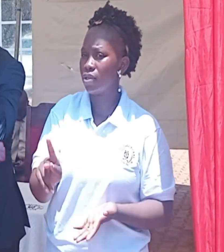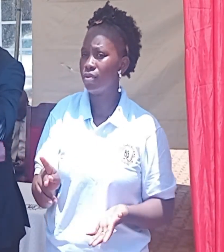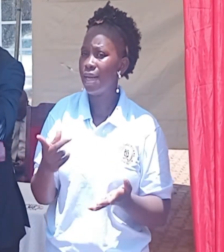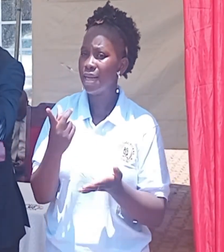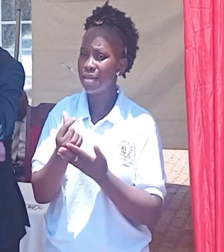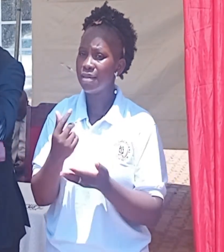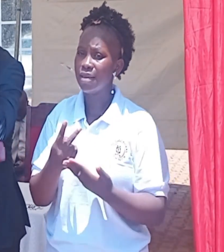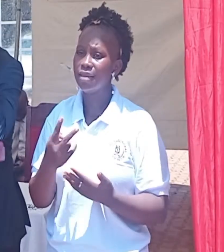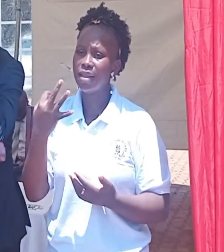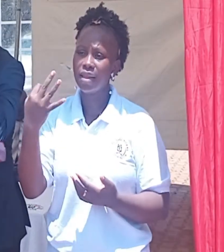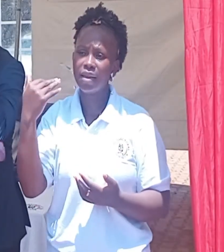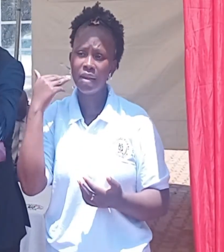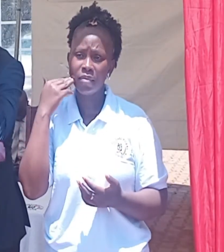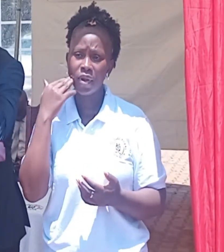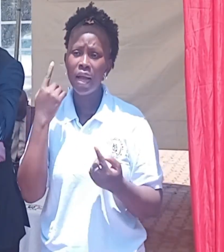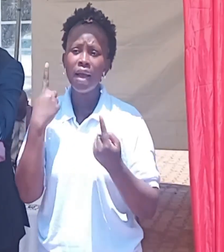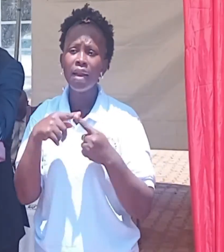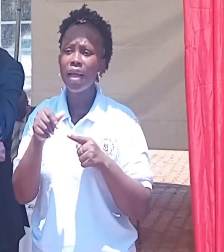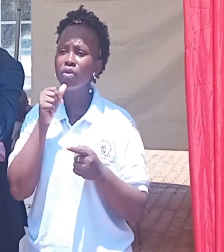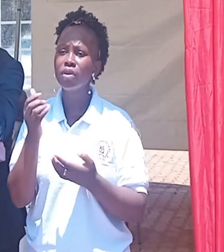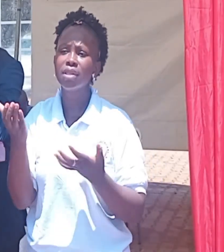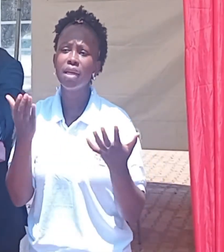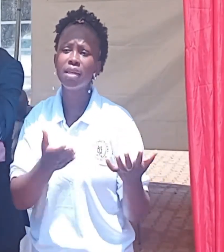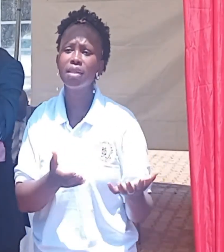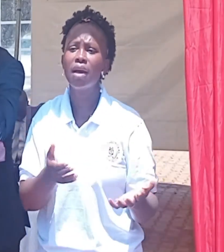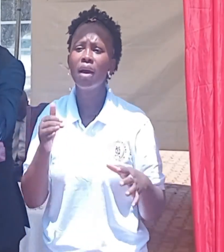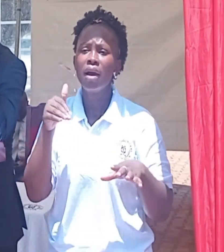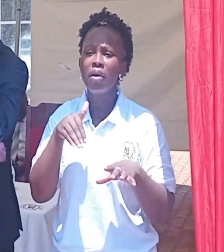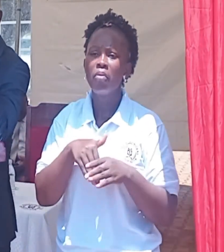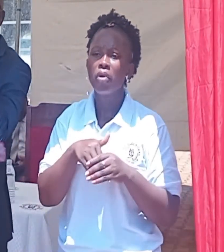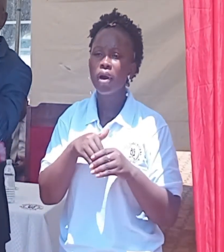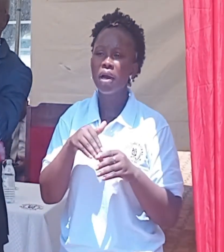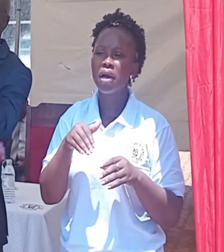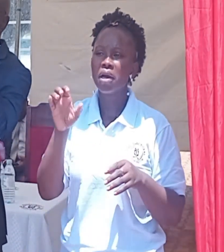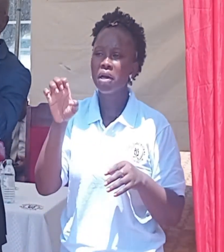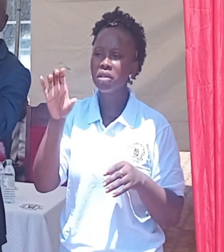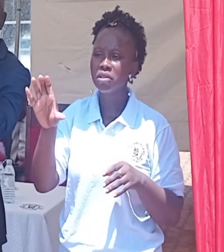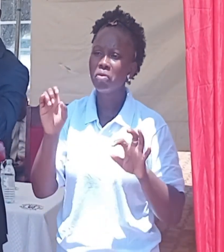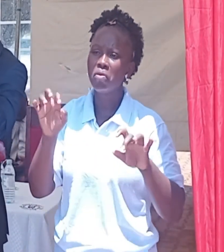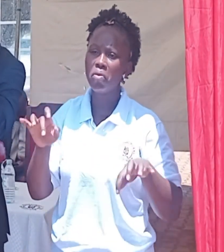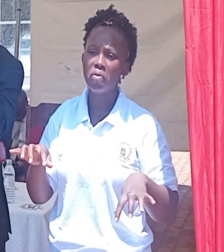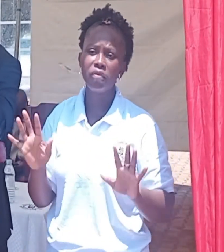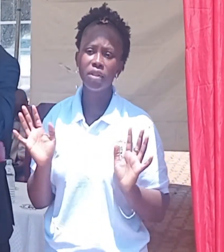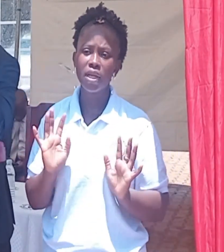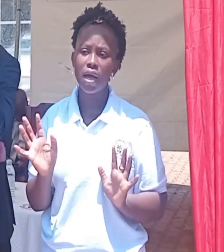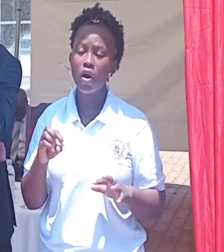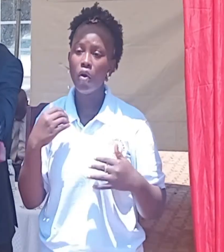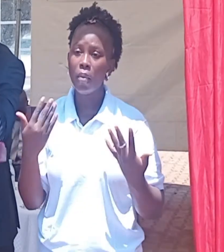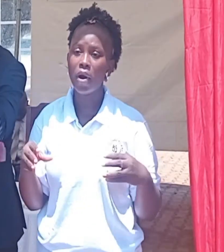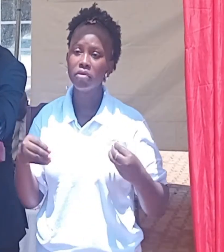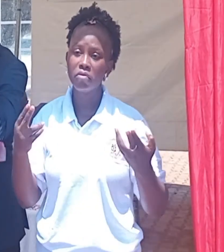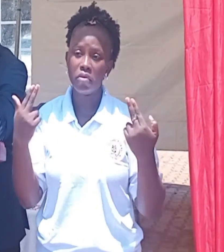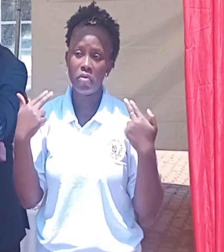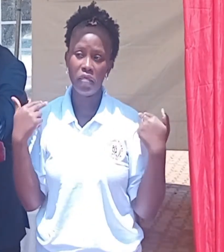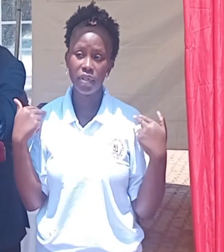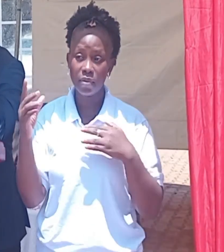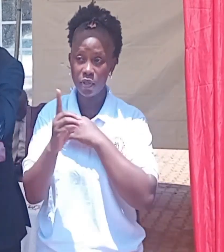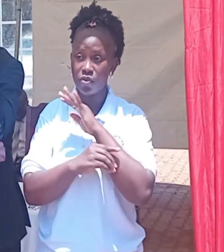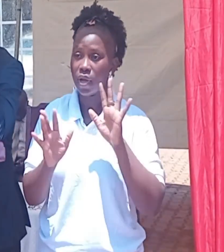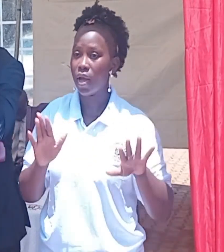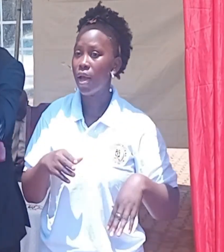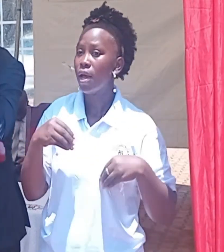obukadde 3 naye tozireeta mu kakiiko k'ebyokulonda oba ku ofiisa baffe mu district. Olina ozisasula mu